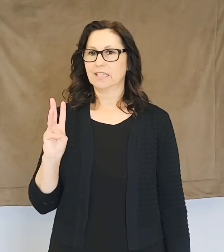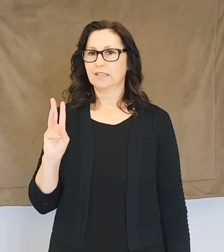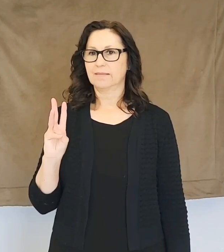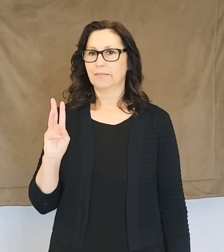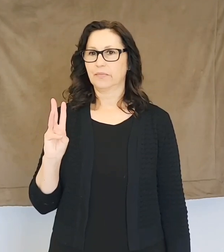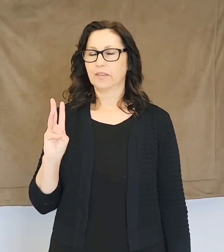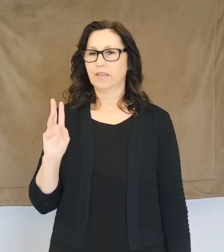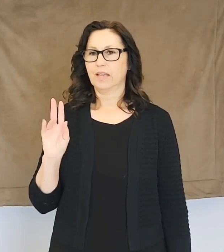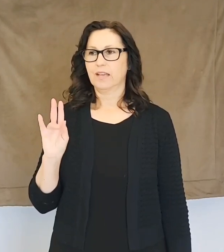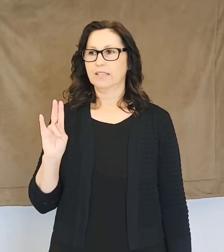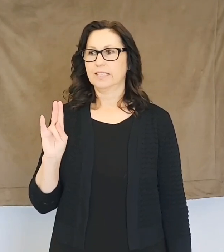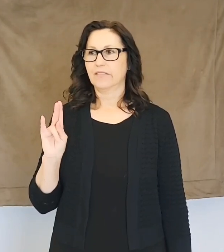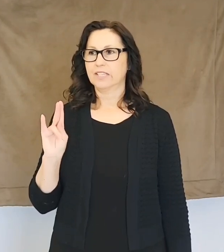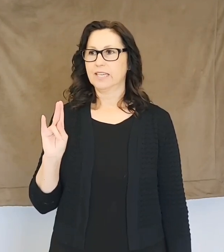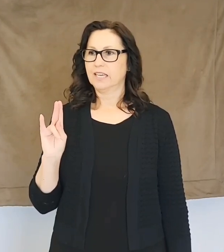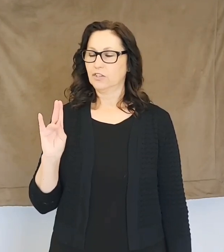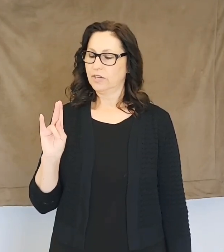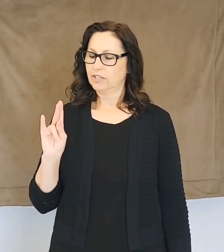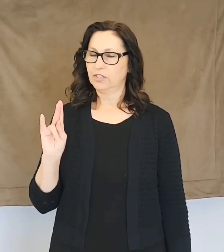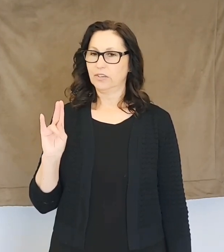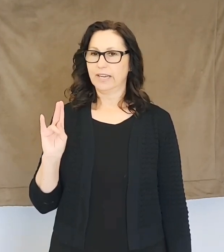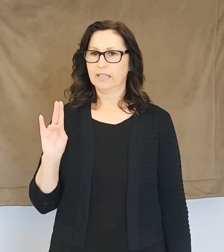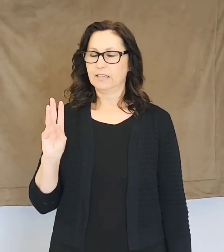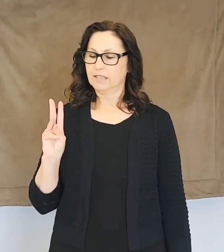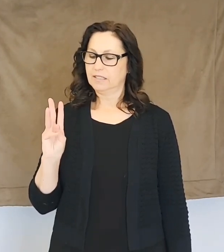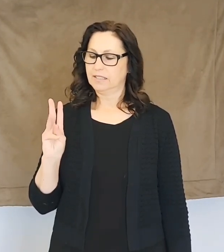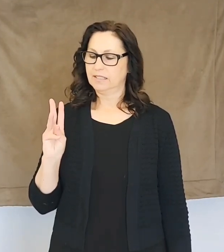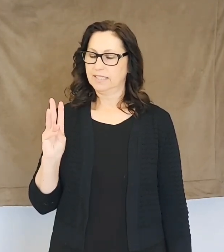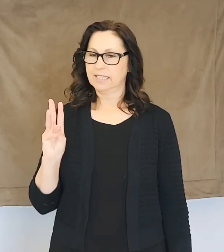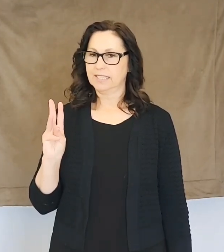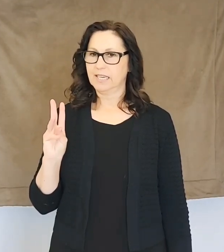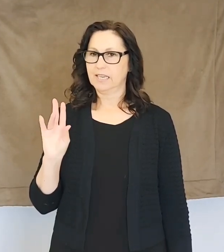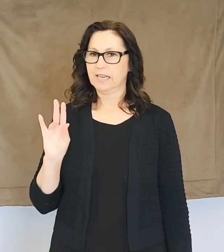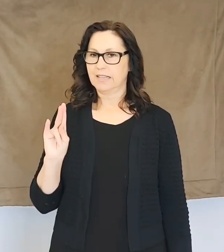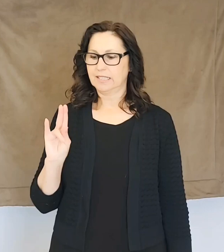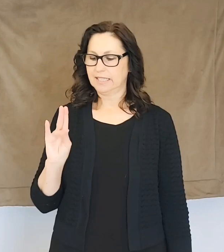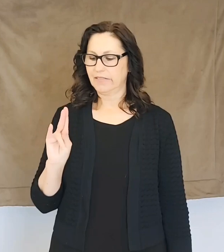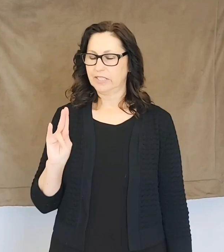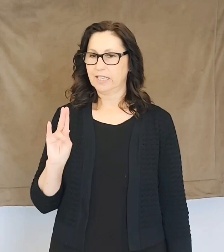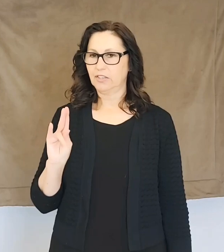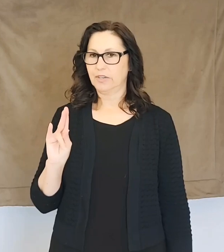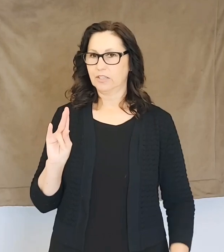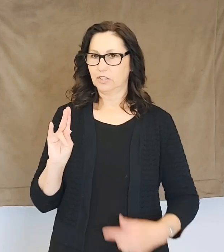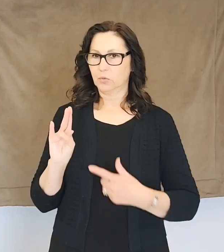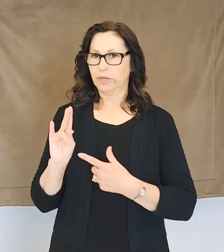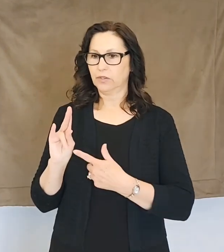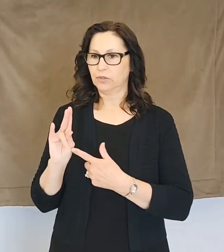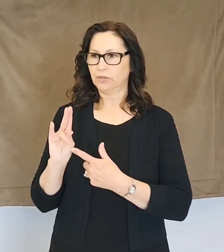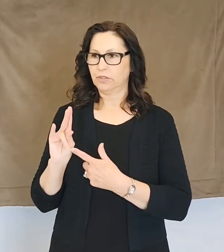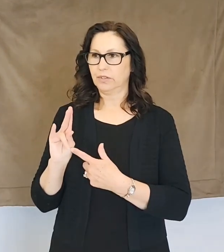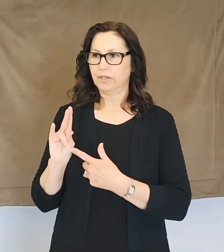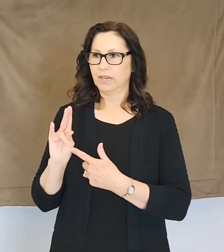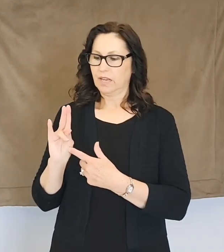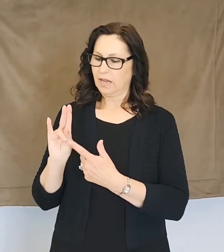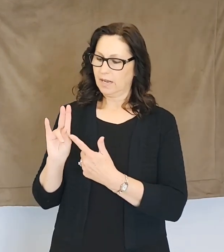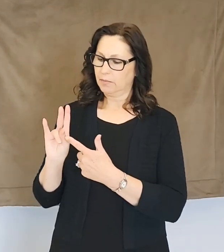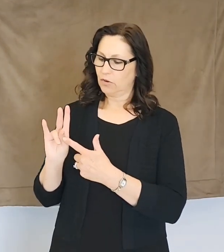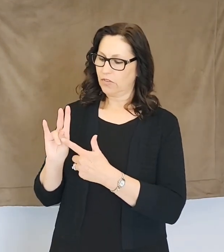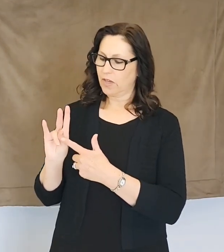16. 17, you can do like 16, and then 17, you can just wiggle. Your